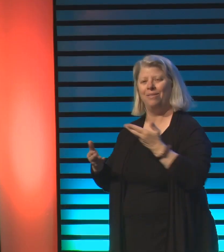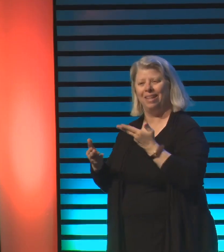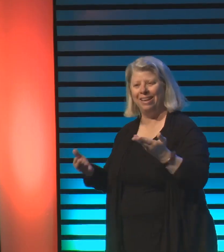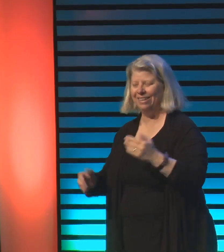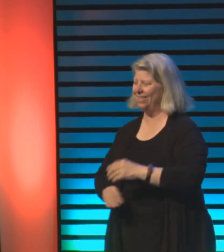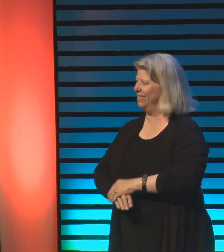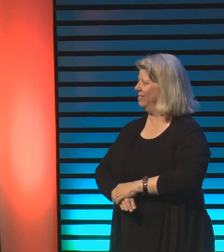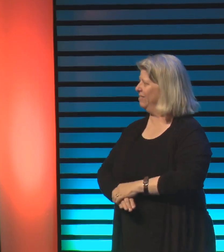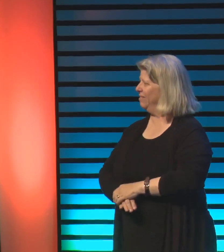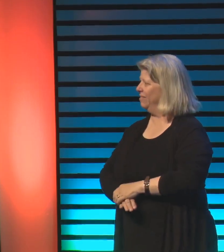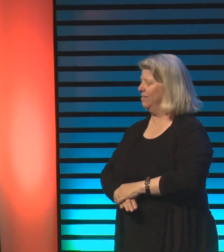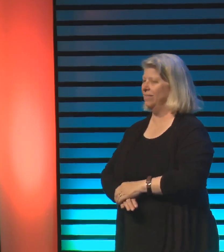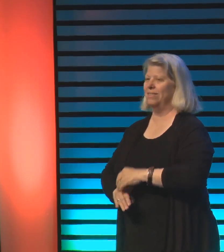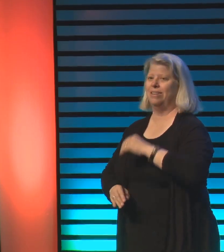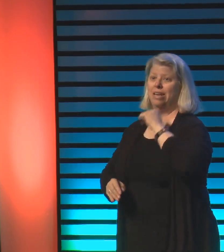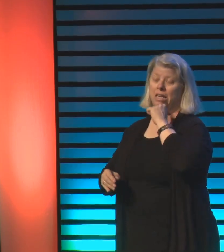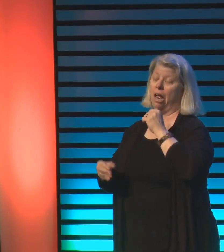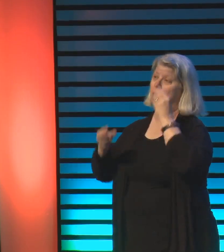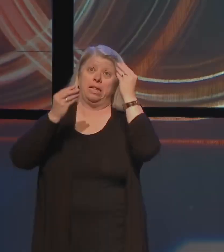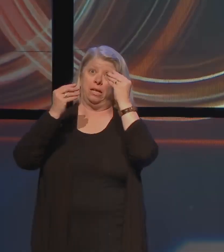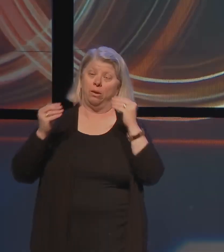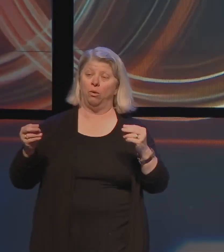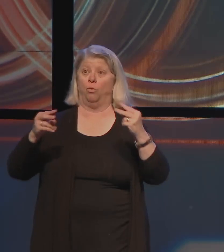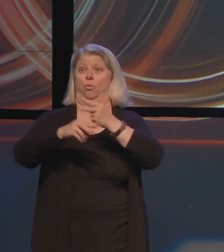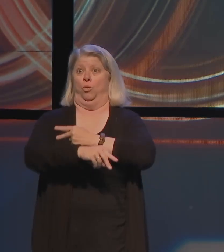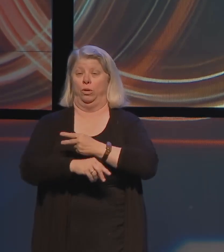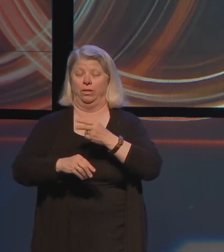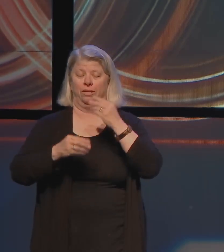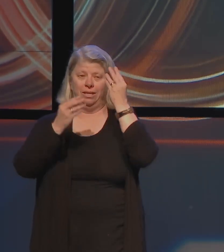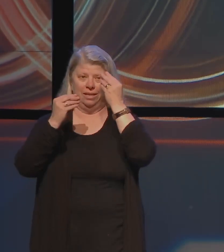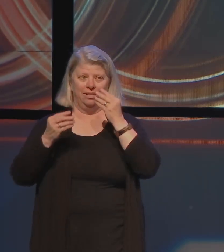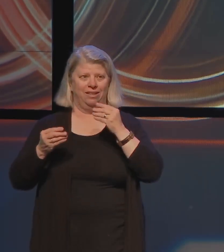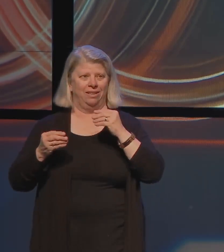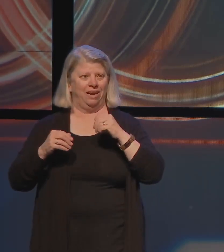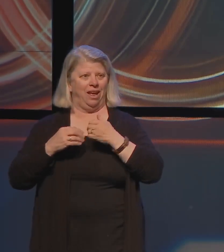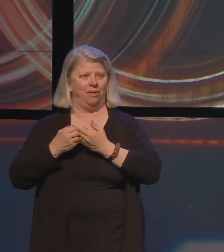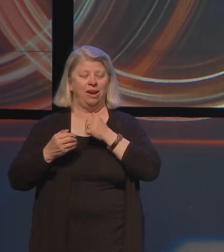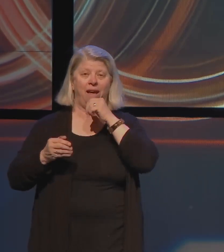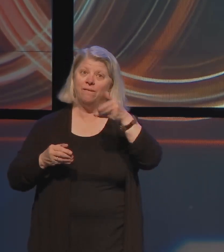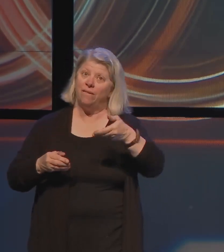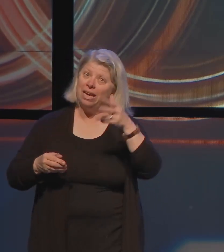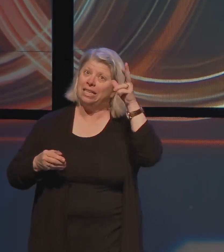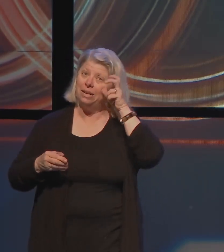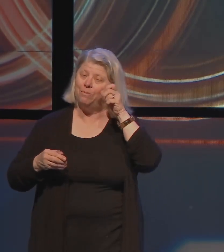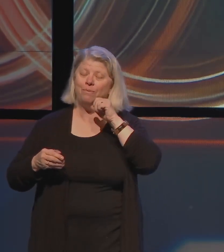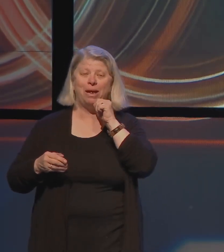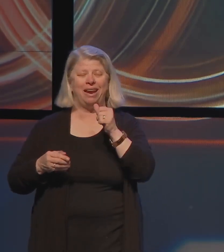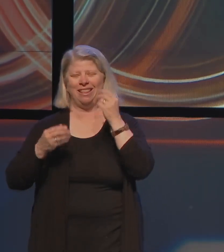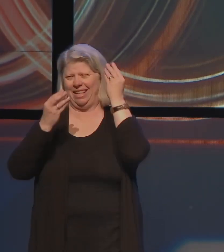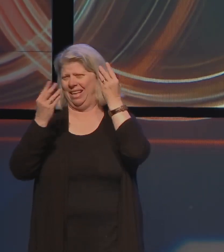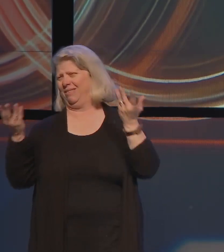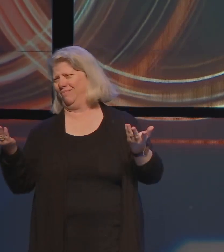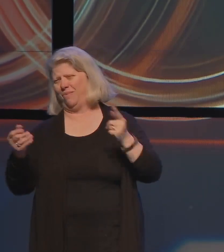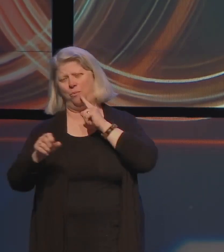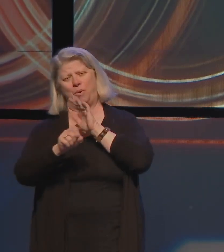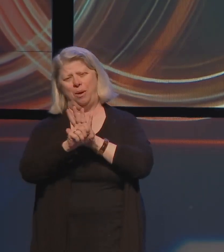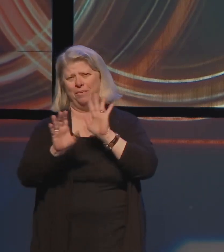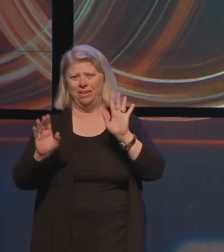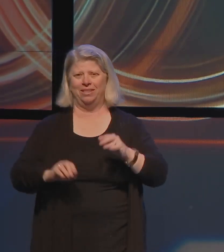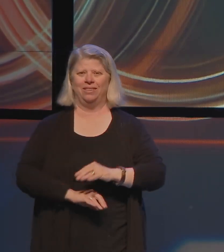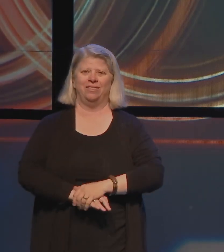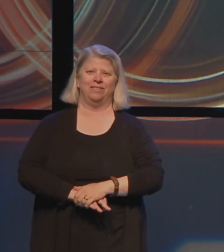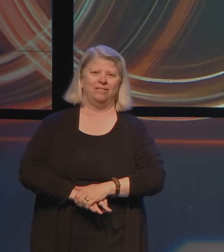know. It's actually non-thinking, which is even more scarier. But you will not invite a demon into your life by not thinking, okay? I promise